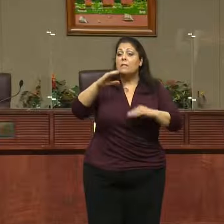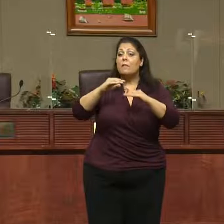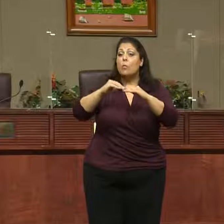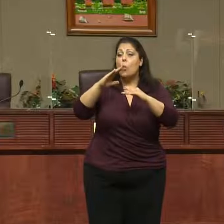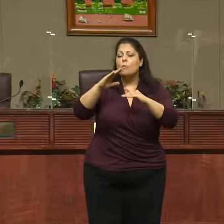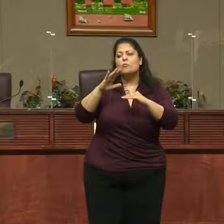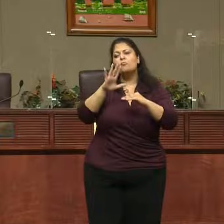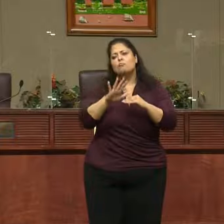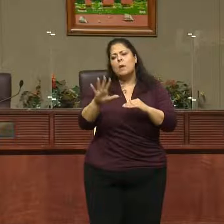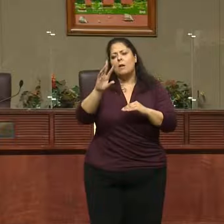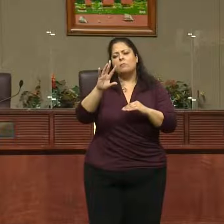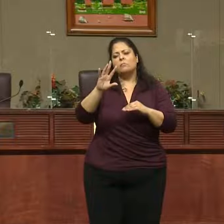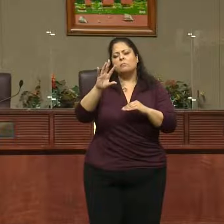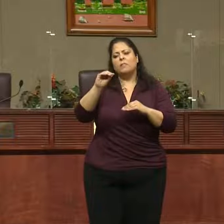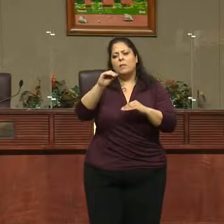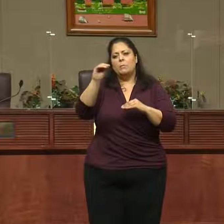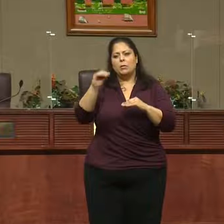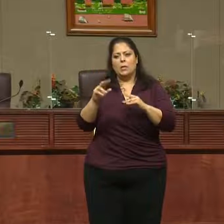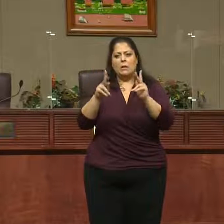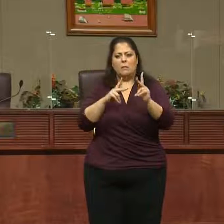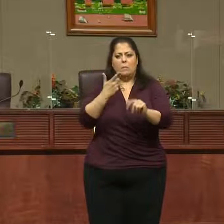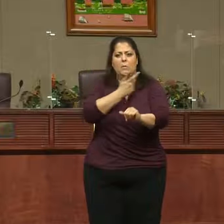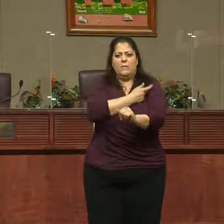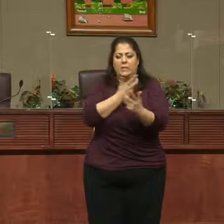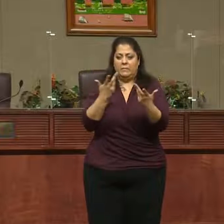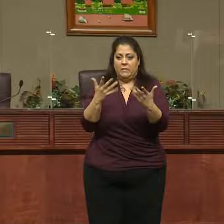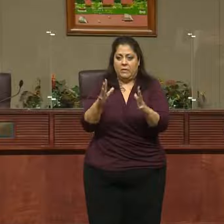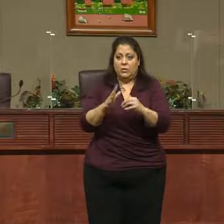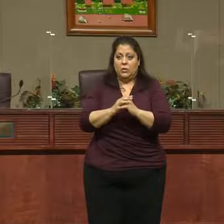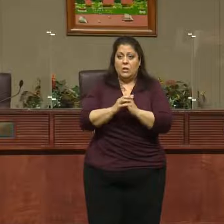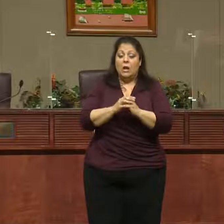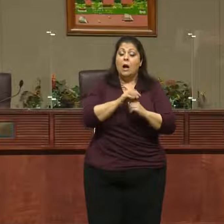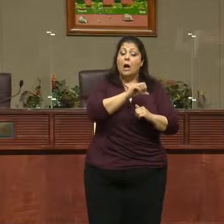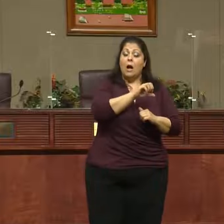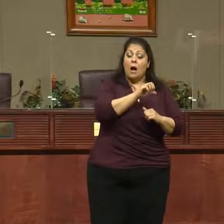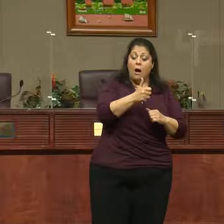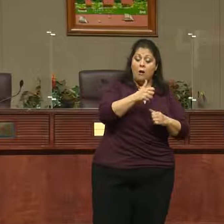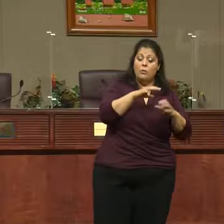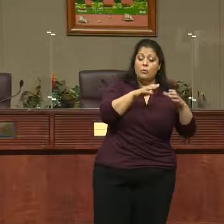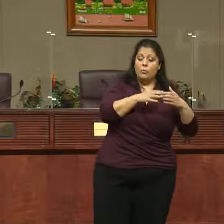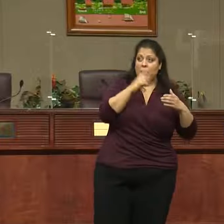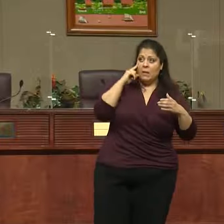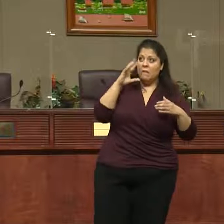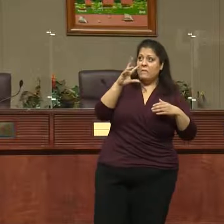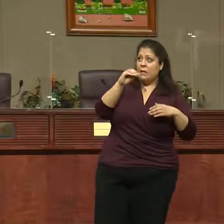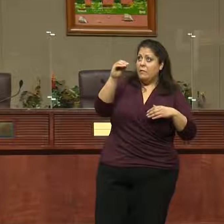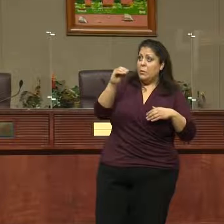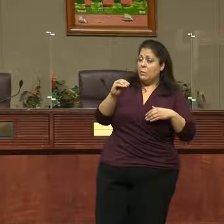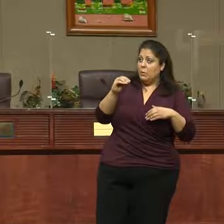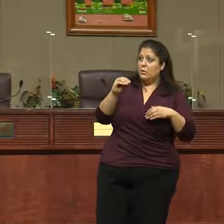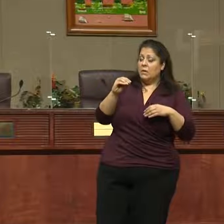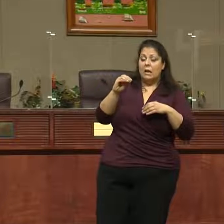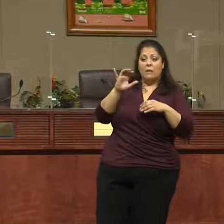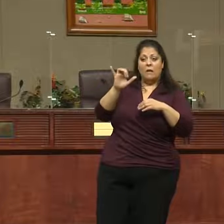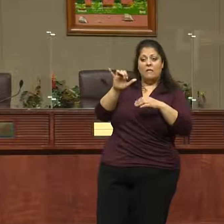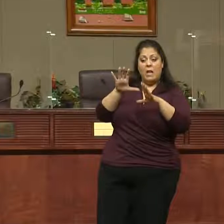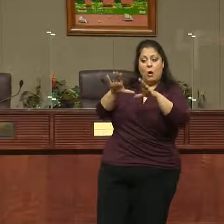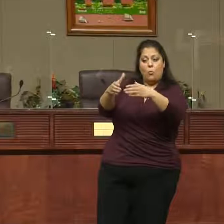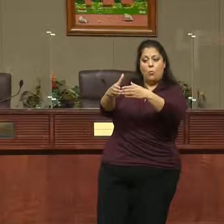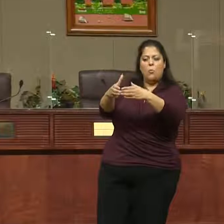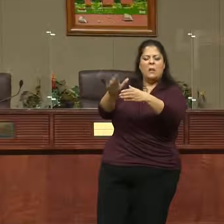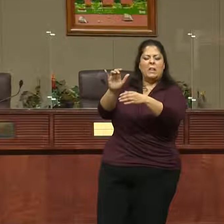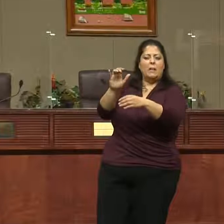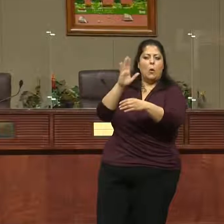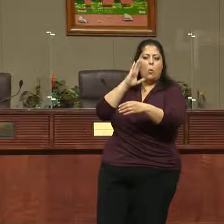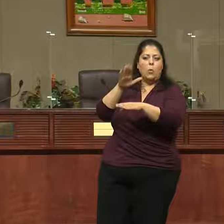what other counties have experienced is when you hit 50% of a specific population, kind of slow down because you have